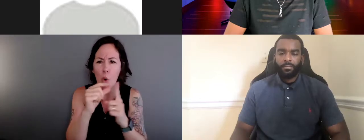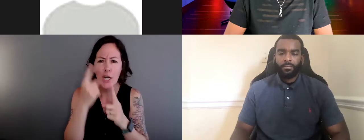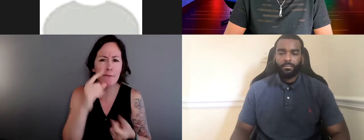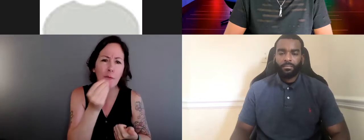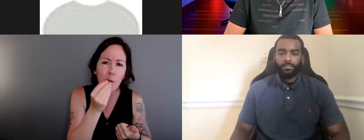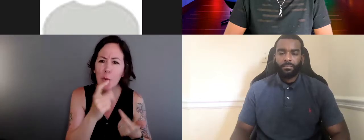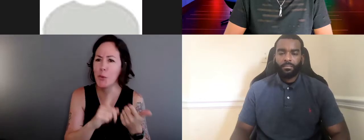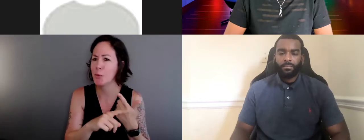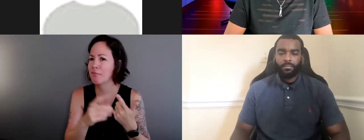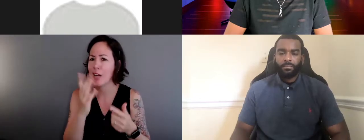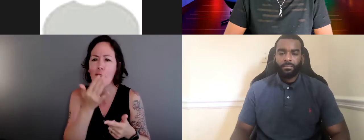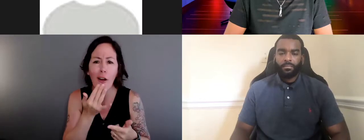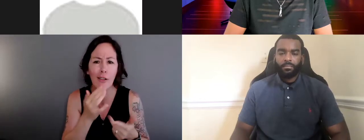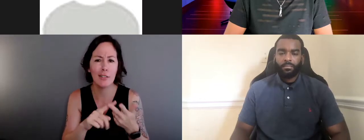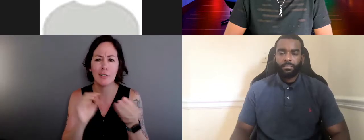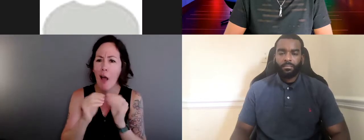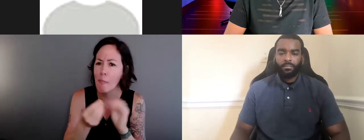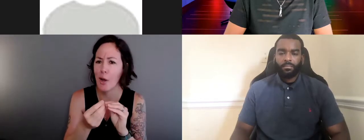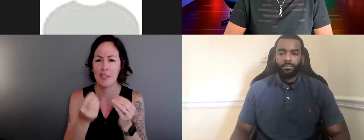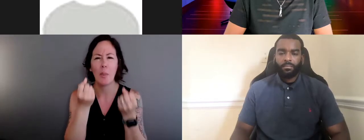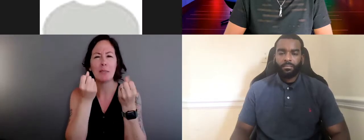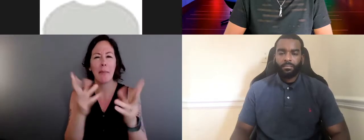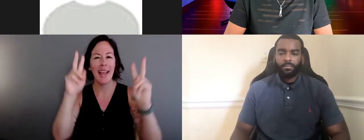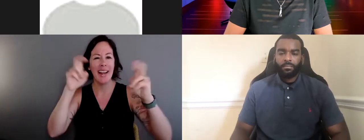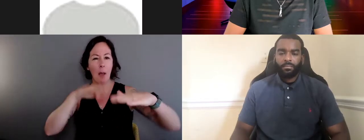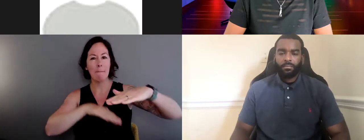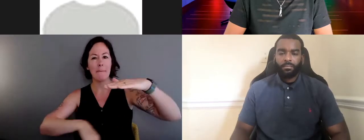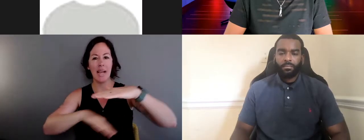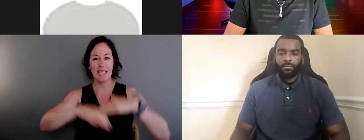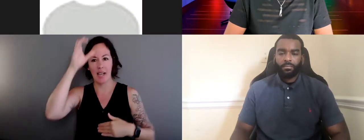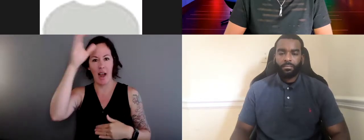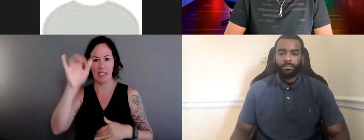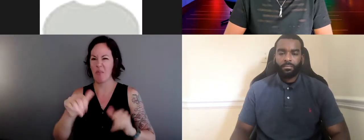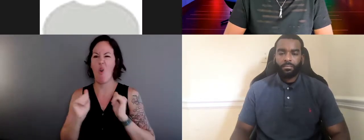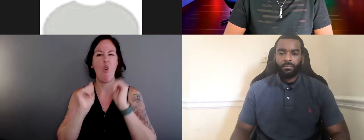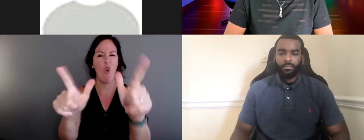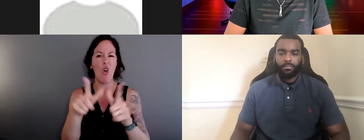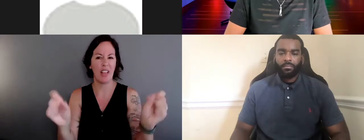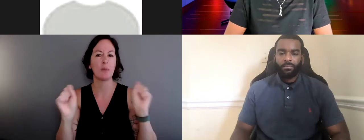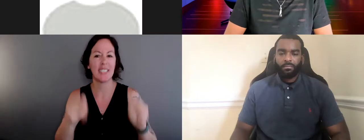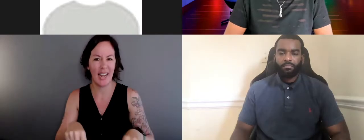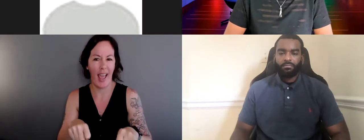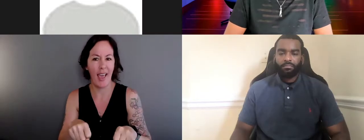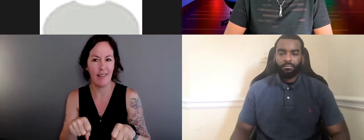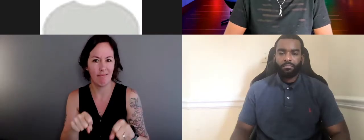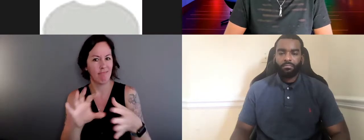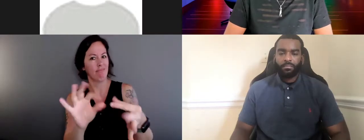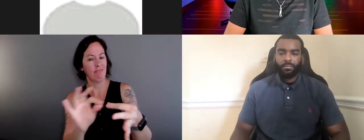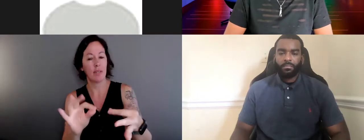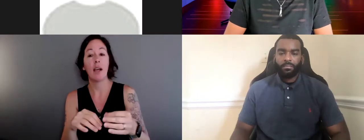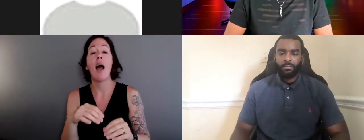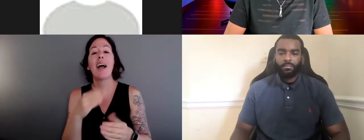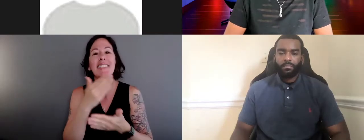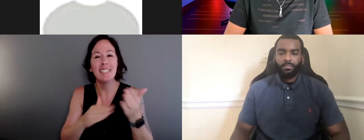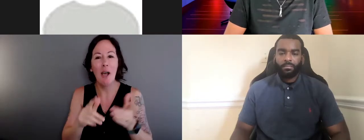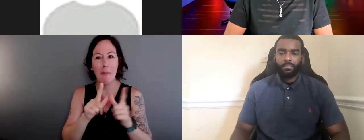languages also have influences from other languages, whether it's a food or a color or numbers. And so